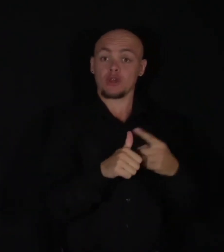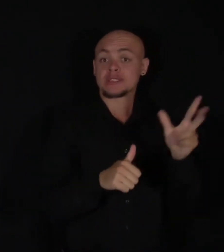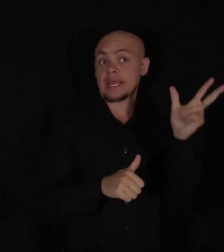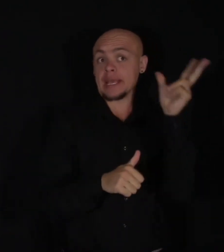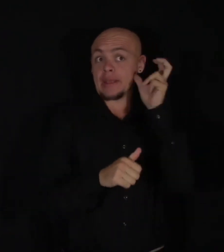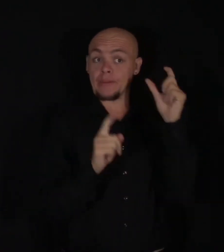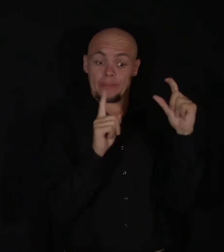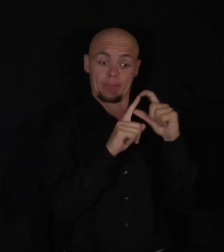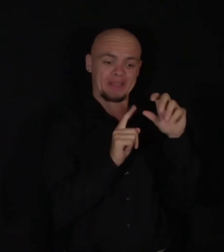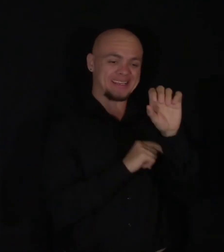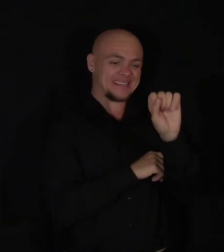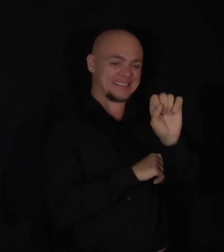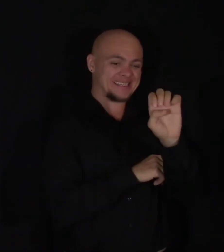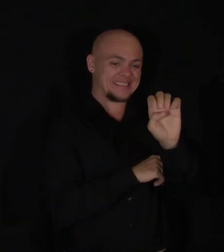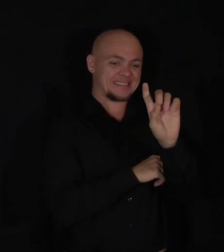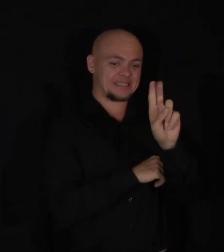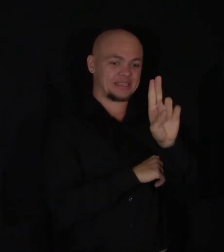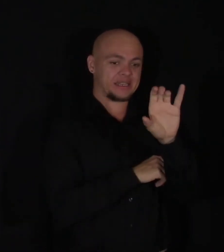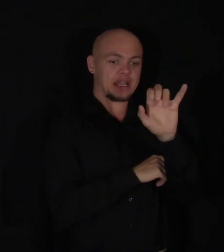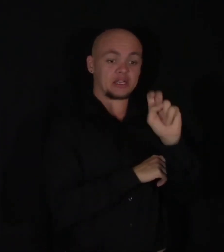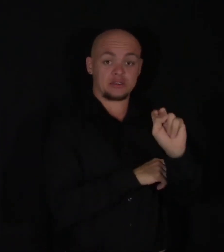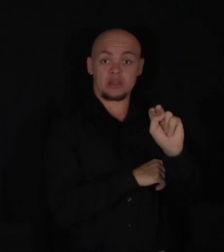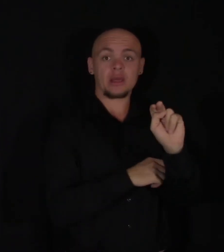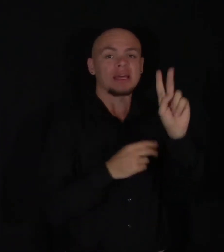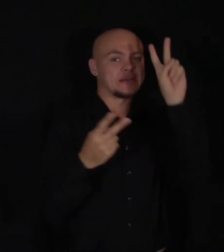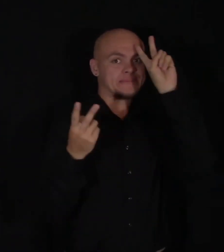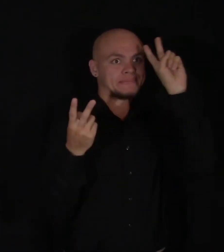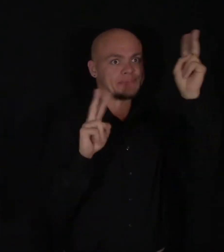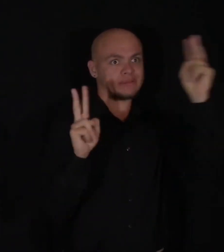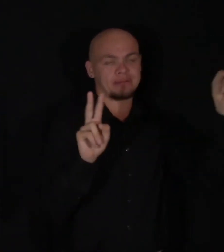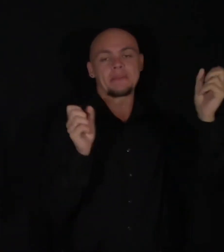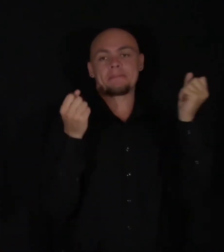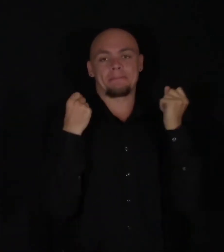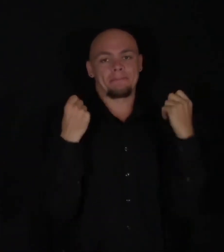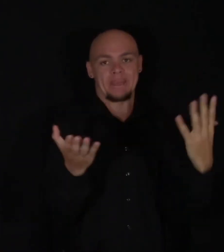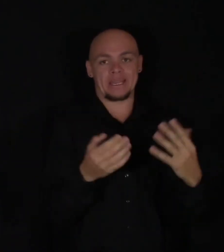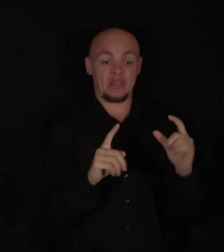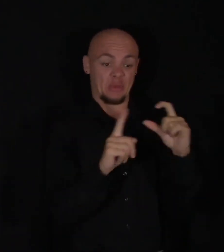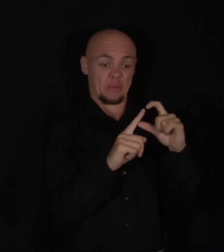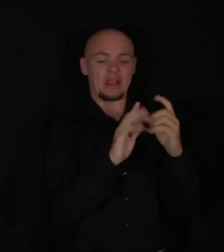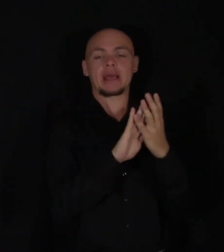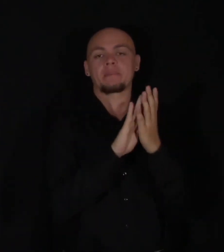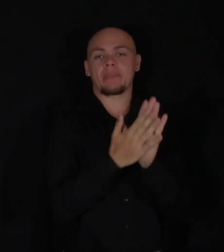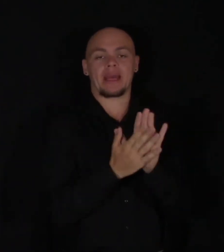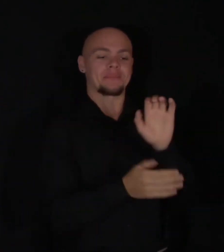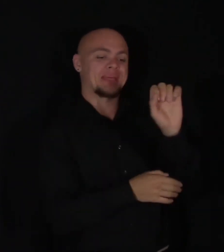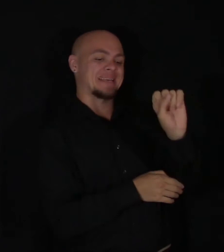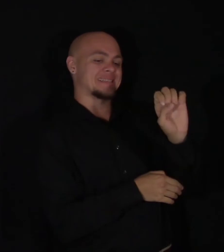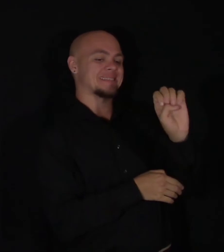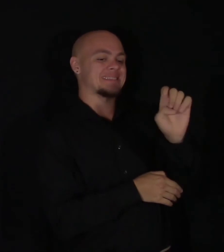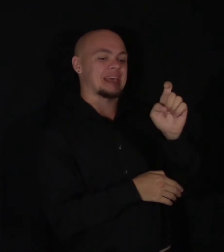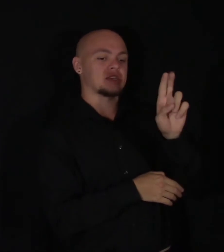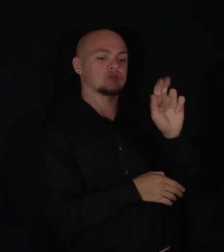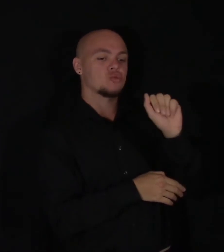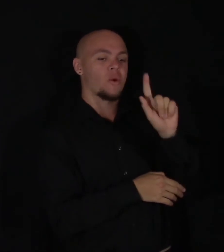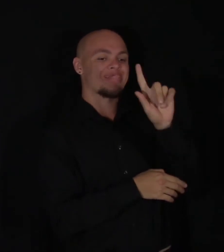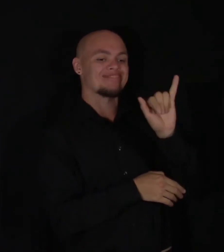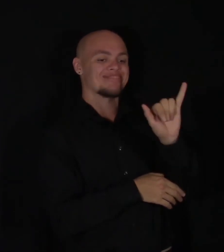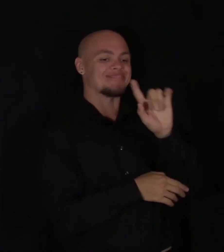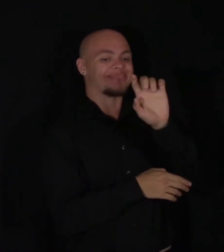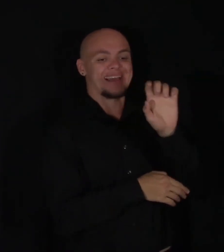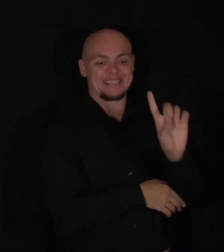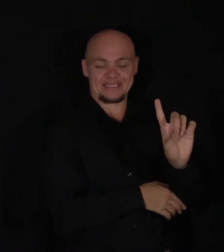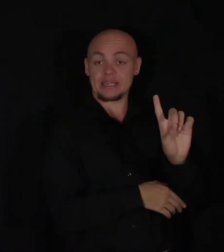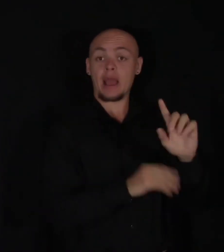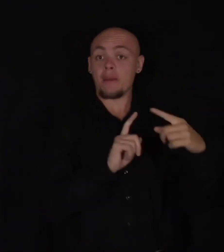word seduction, we have a lot of misconceptions. The word has been sexualized so many times that we can't even imagine it as a